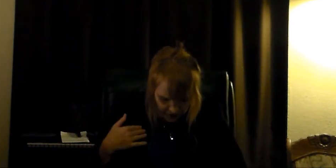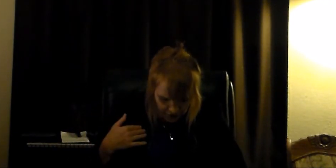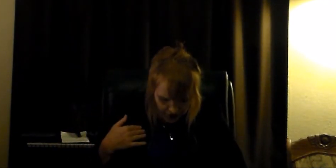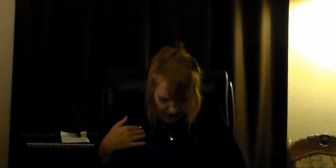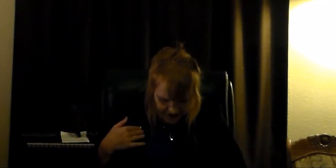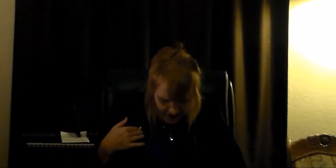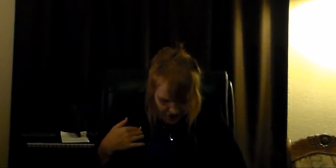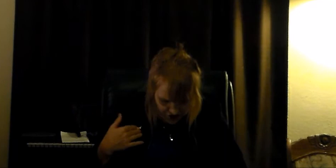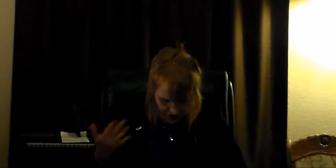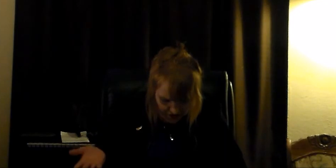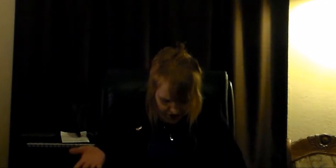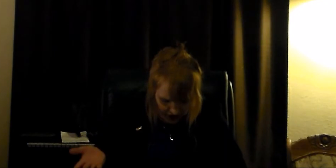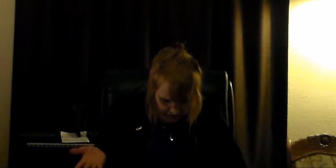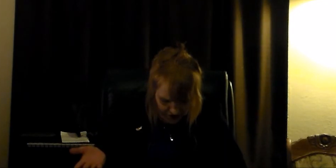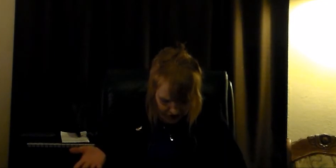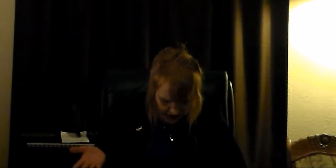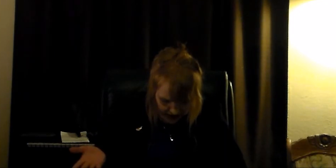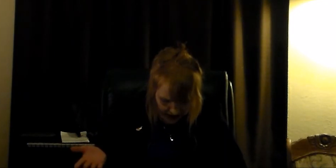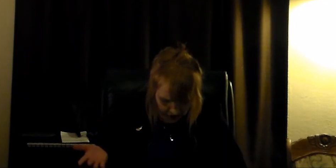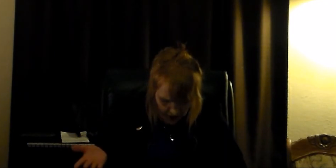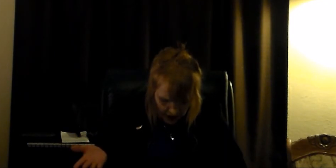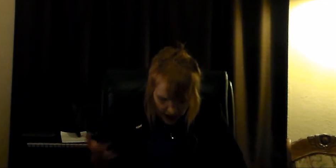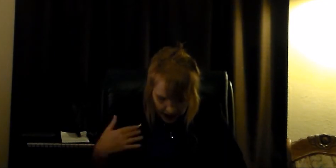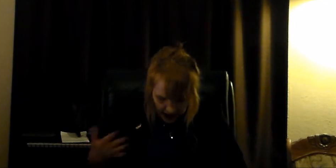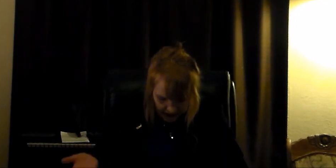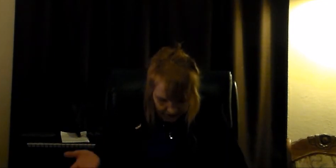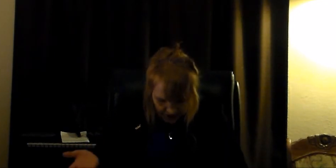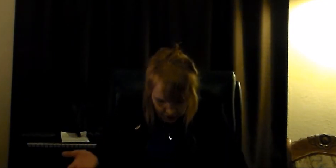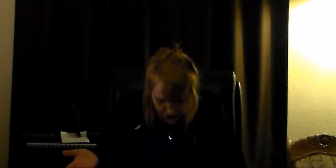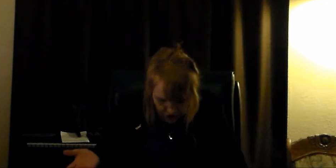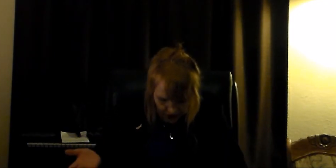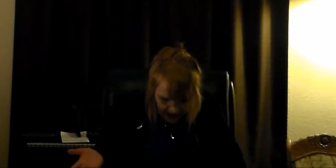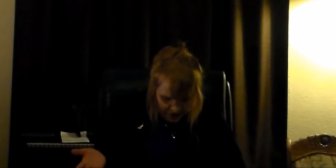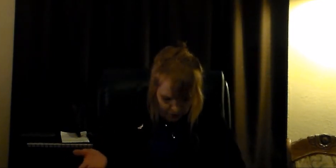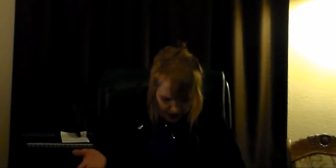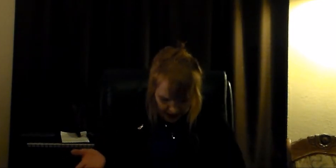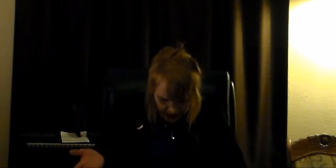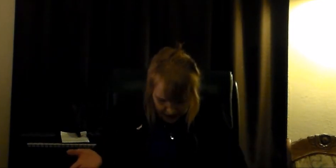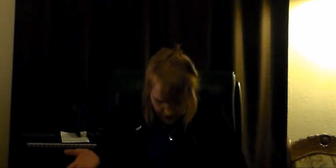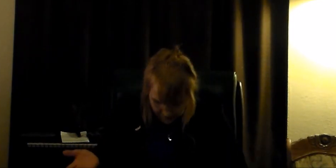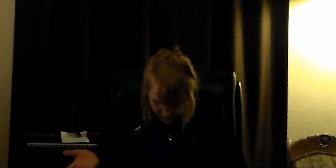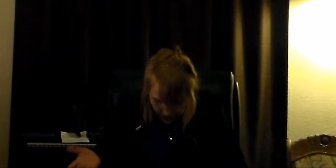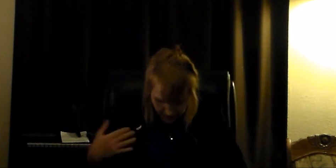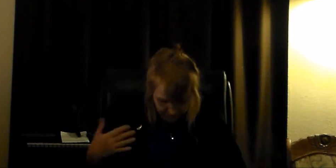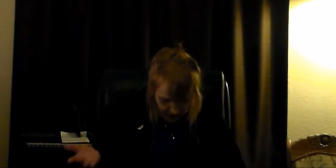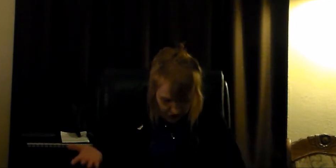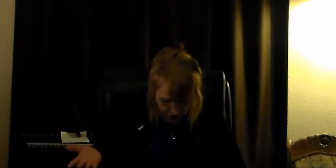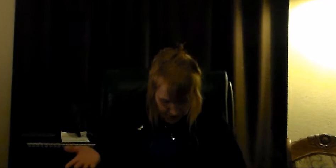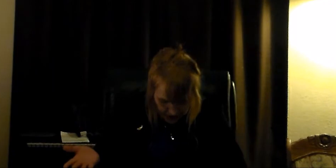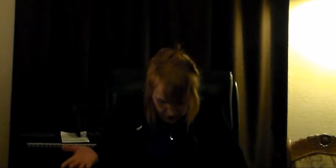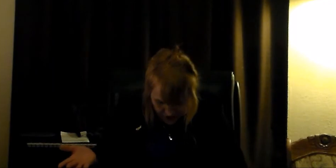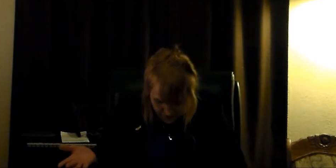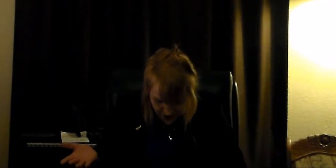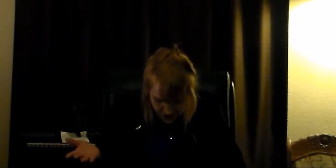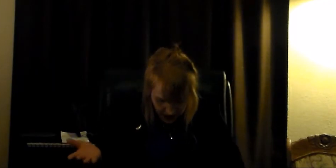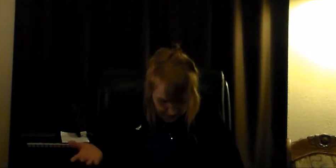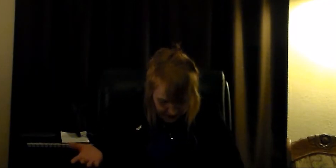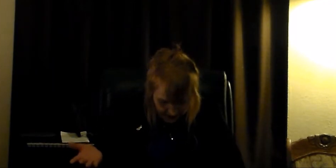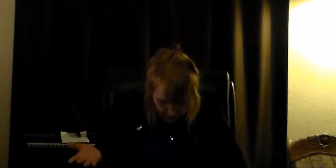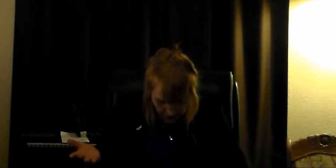health organization, Songs and Novels, okay now? Like I told you last week, I finished my Christmas shopping. We